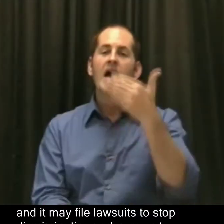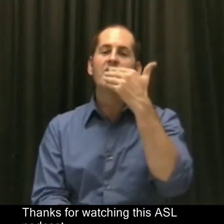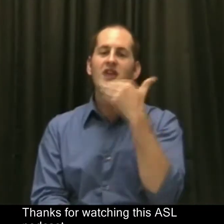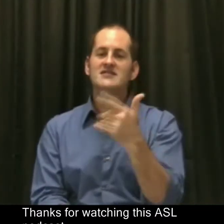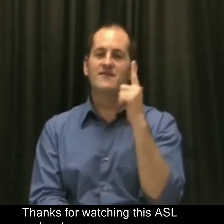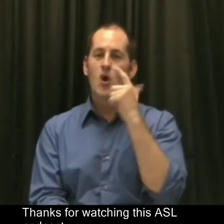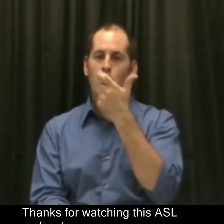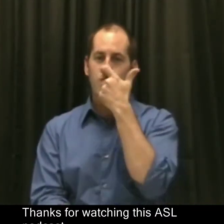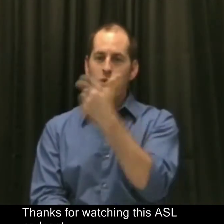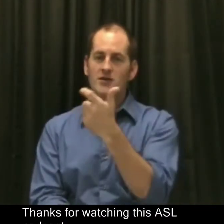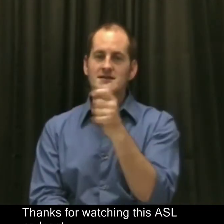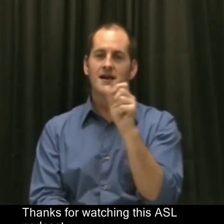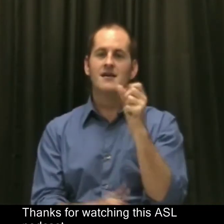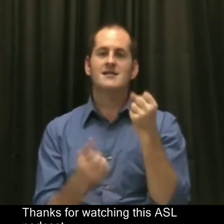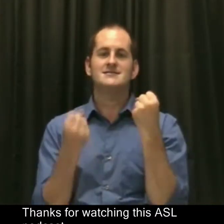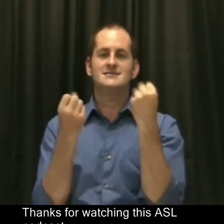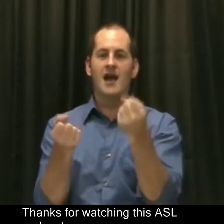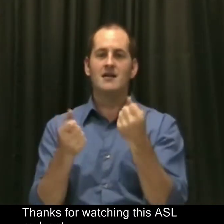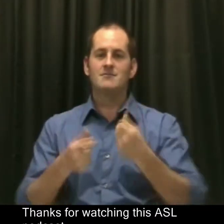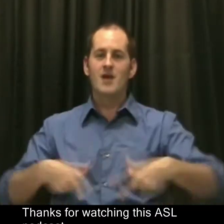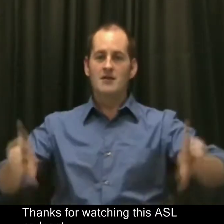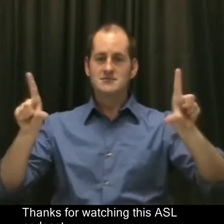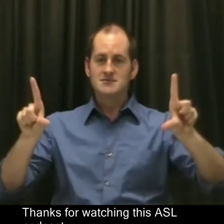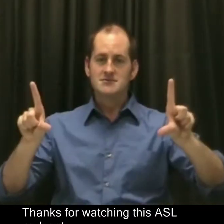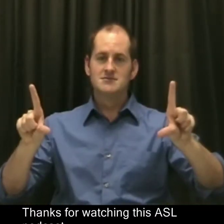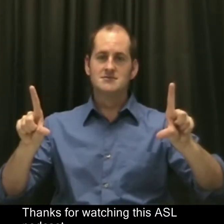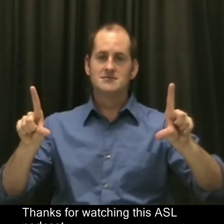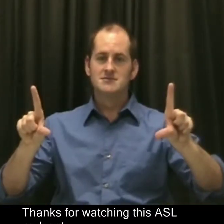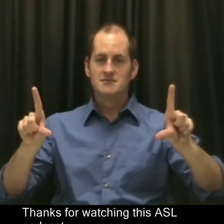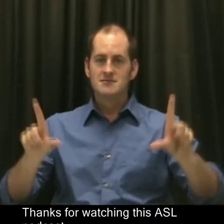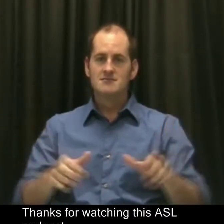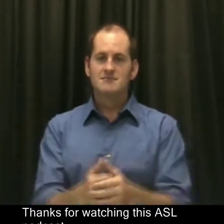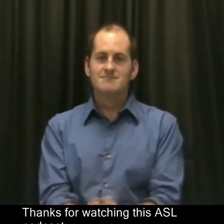Thanks for watching this ASL podcast.